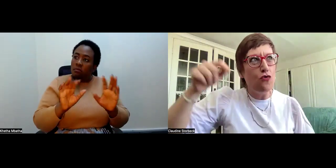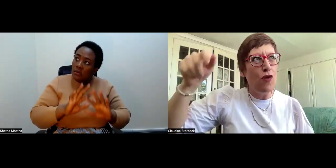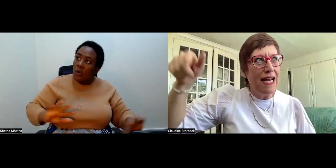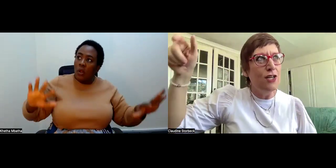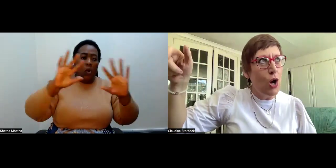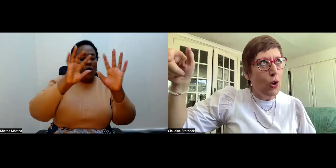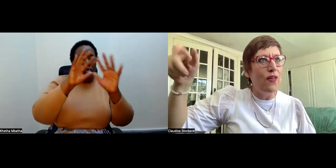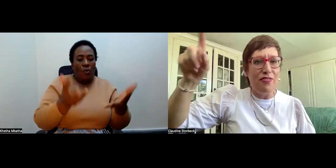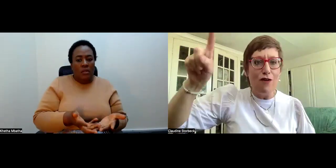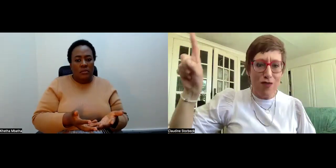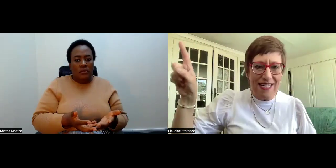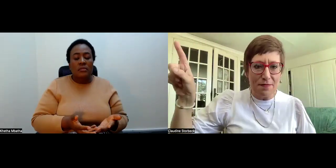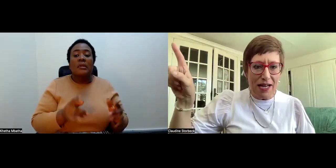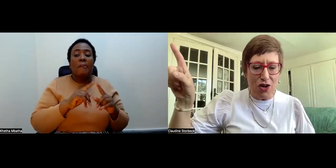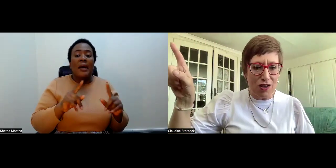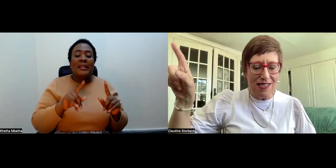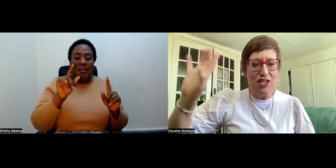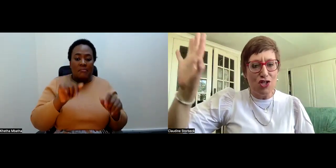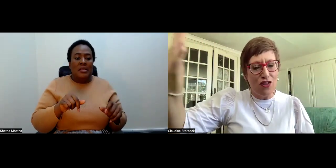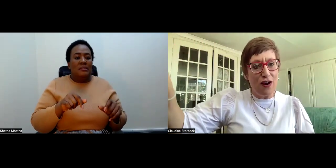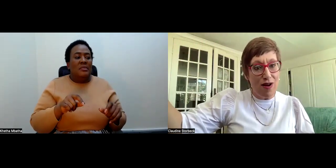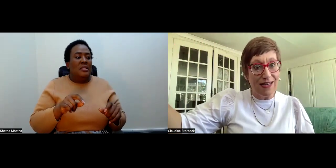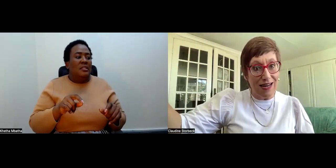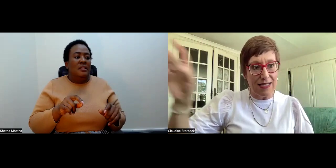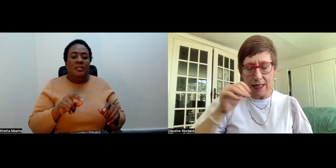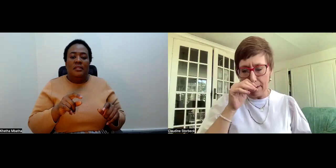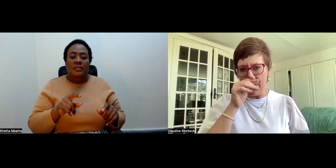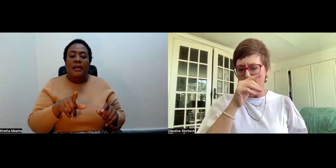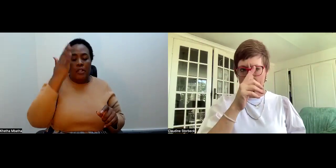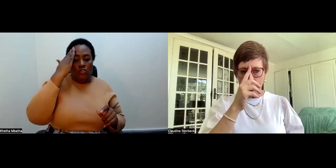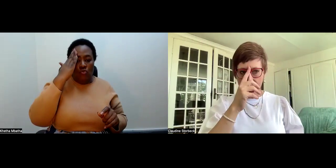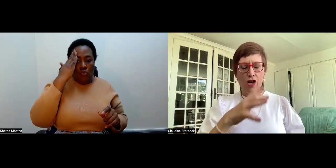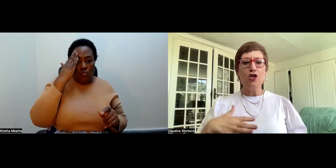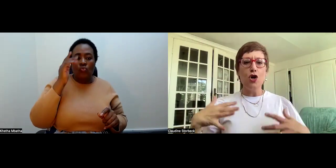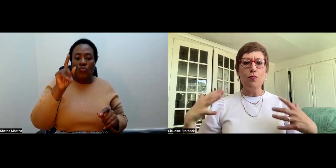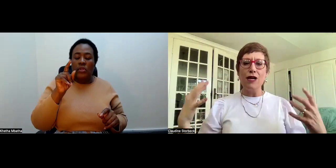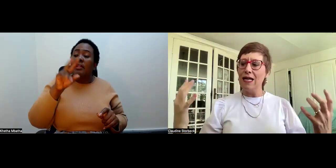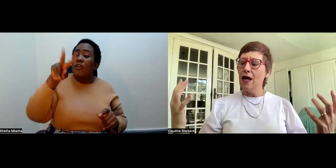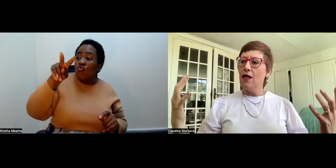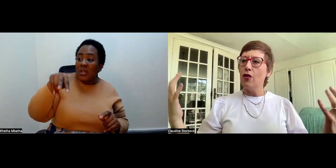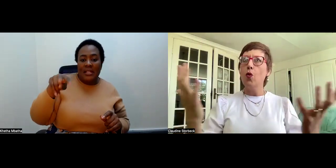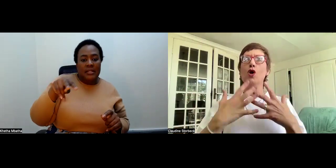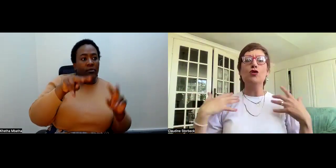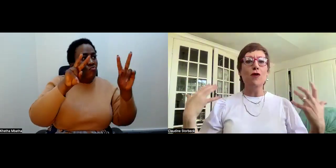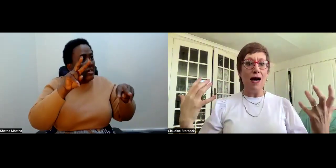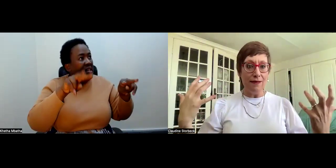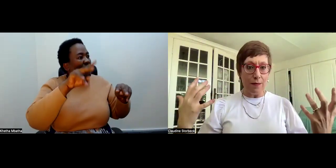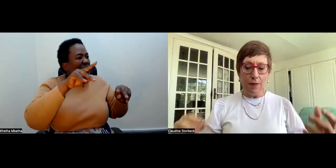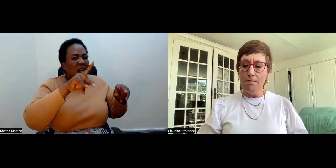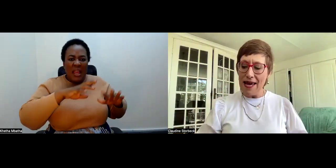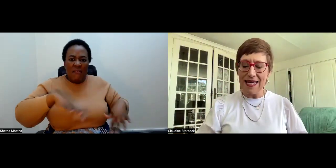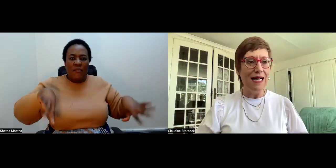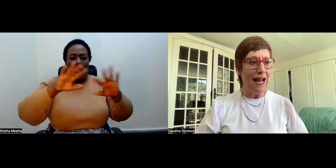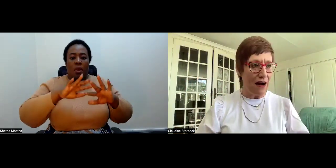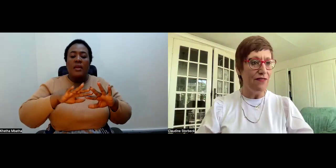they don't really know that they're reading McDonald's. They just know that they're recognizing the brand. So bringing the world around